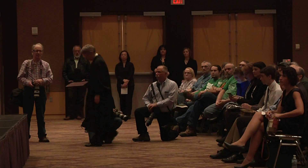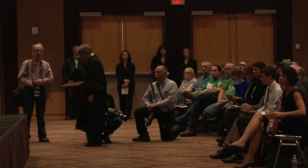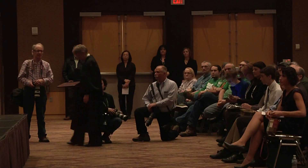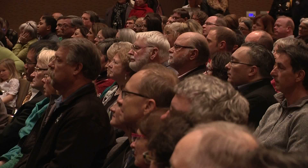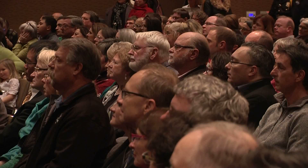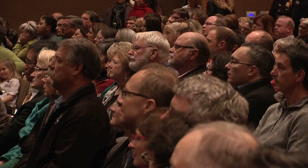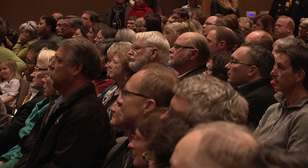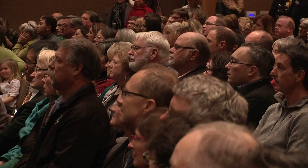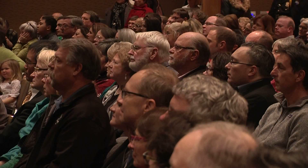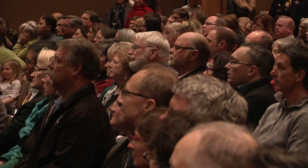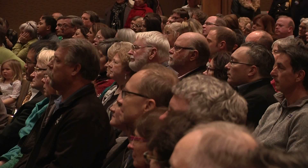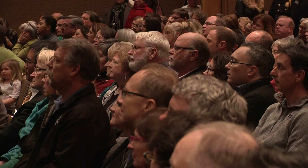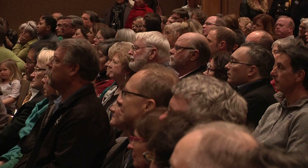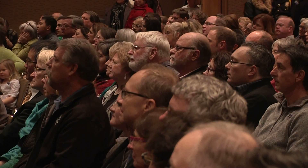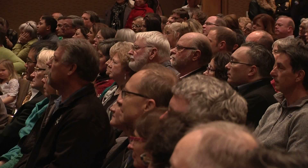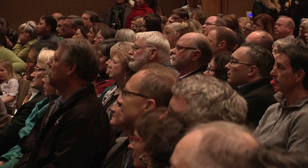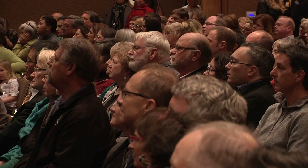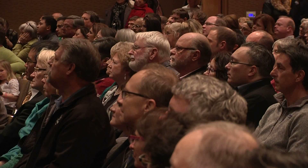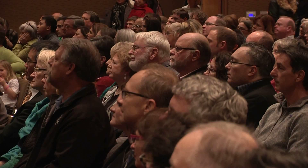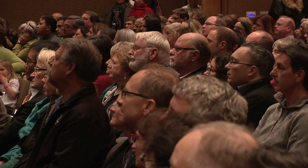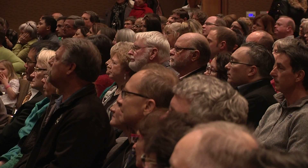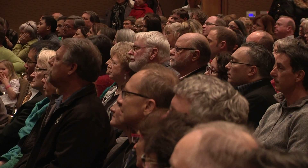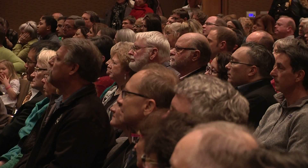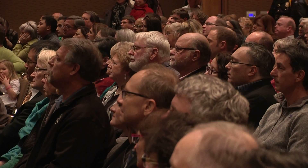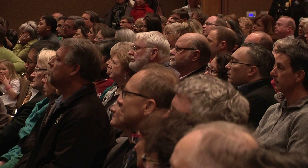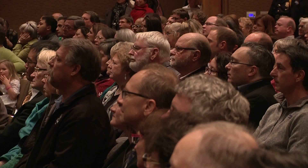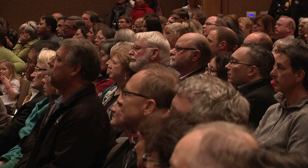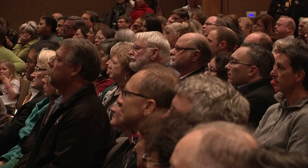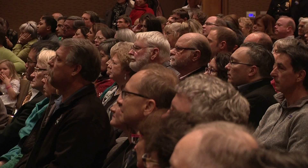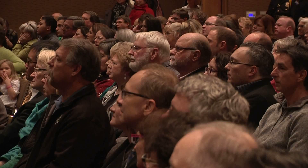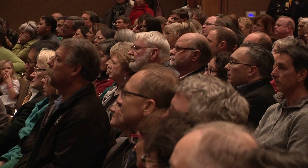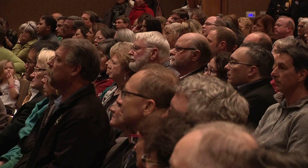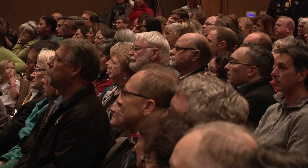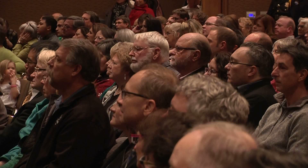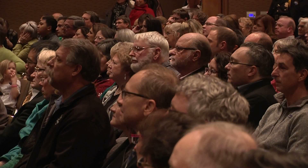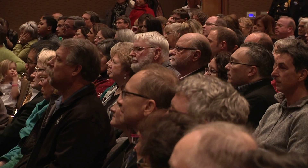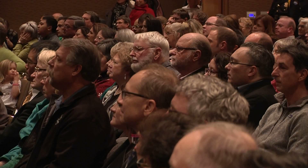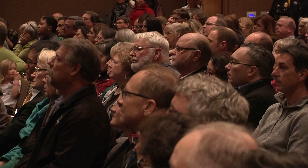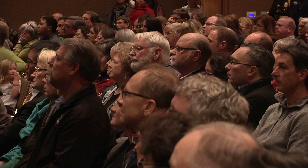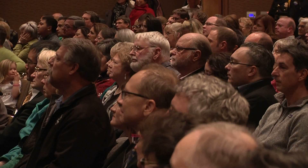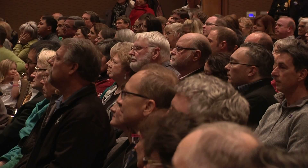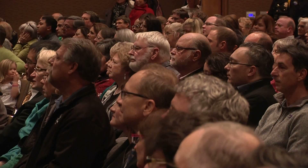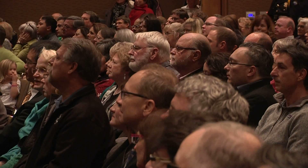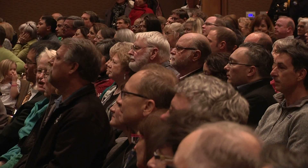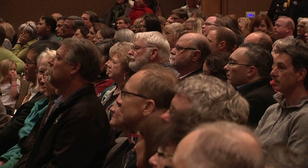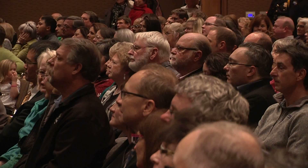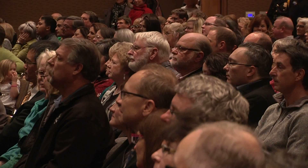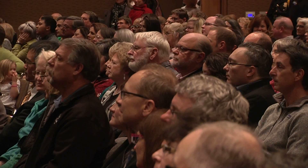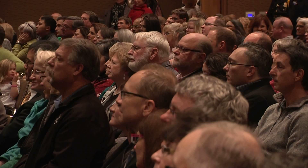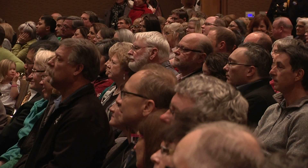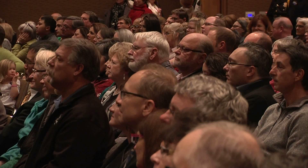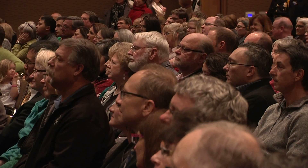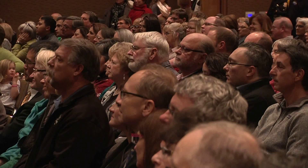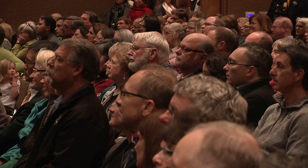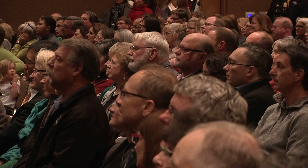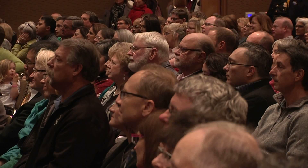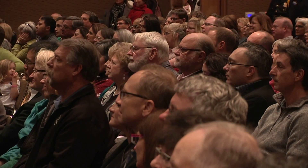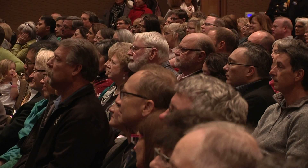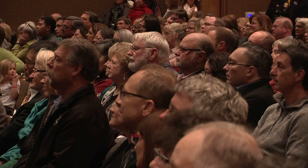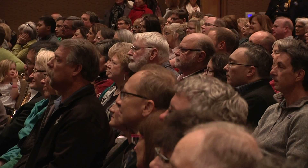Joel Cypress, as well as new 1st District Councilor Gary Anderson, 3rd District Councilor